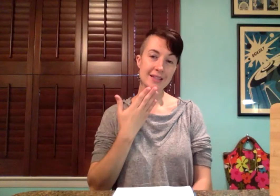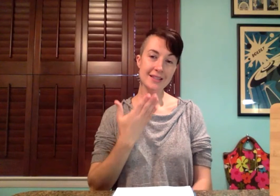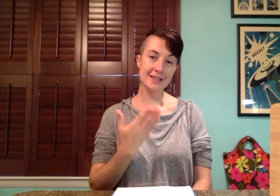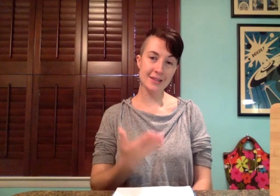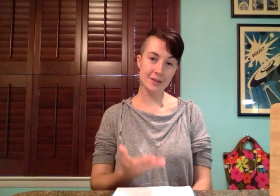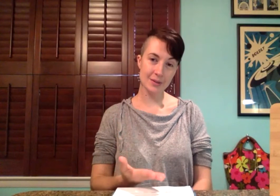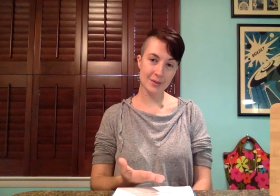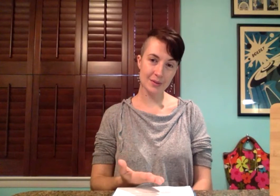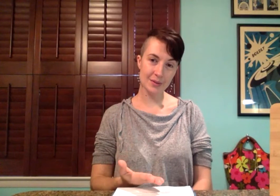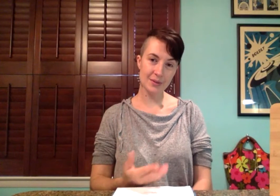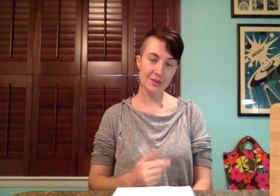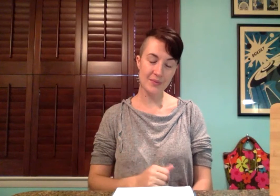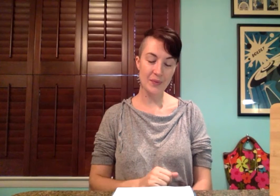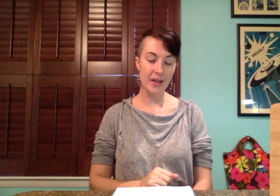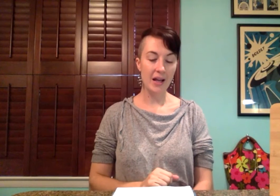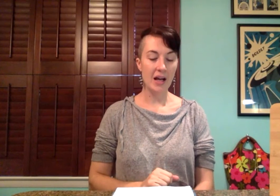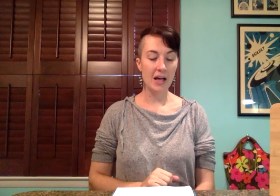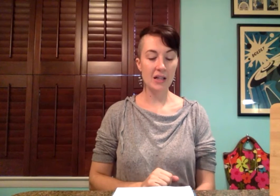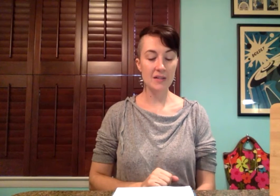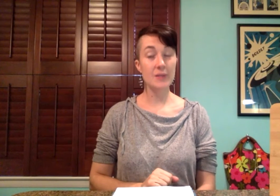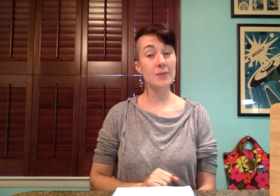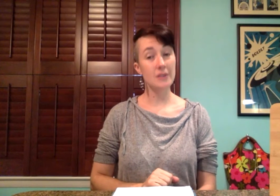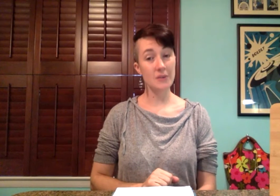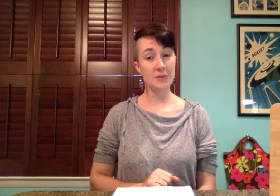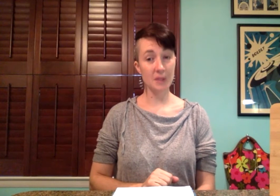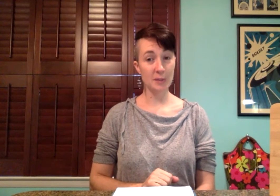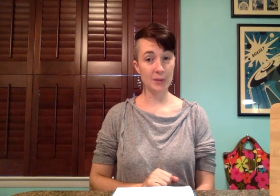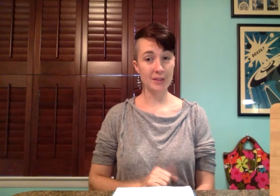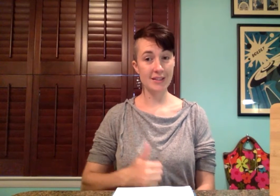thank you. This one's also very important.